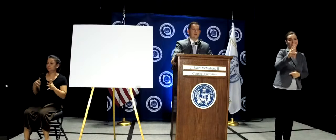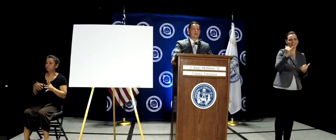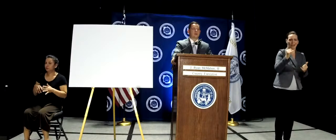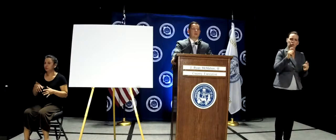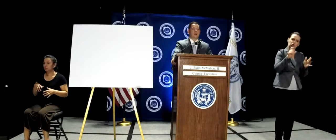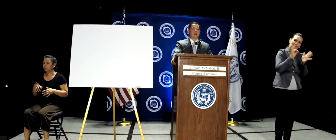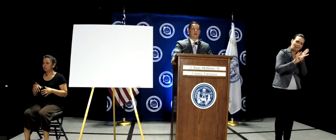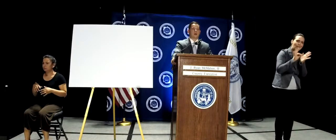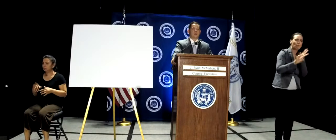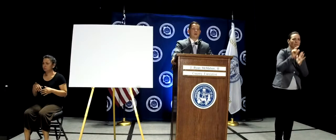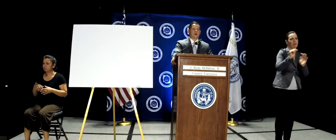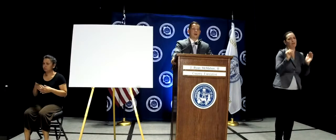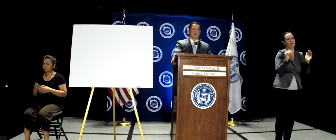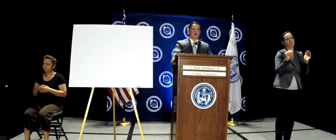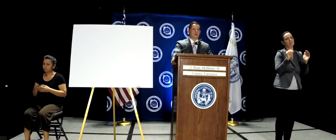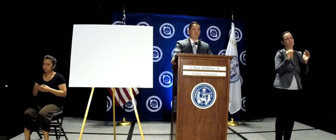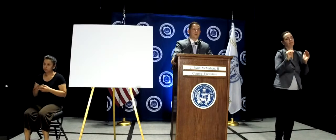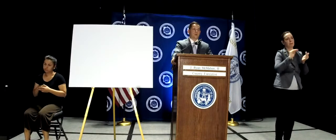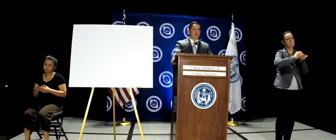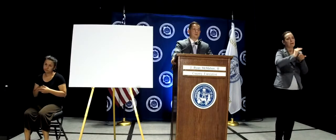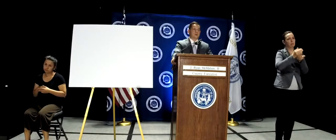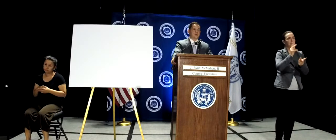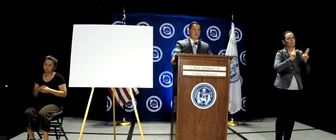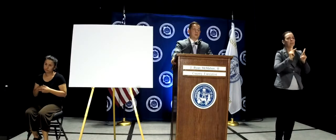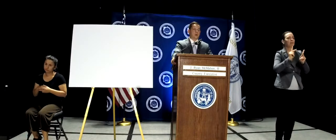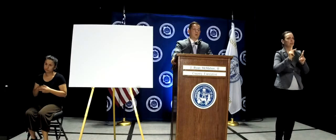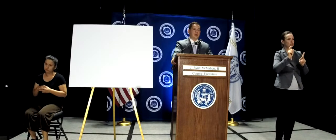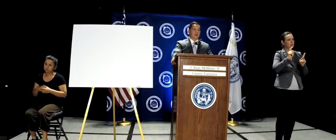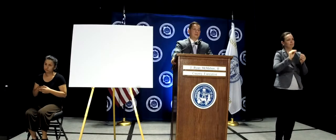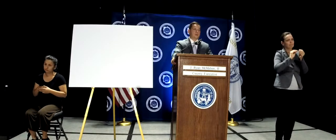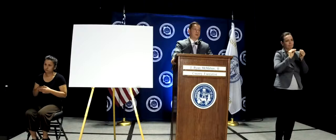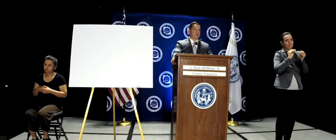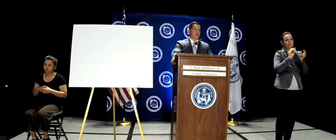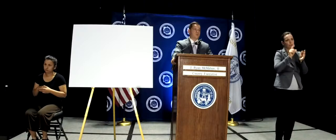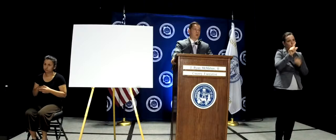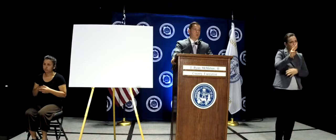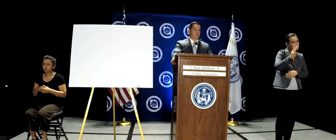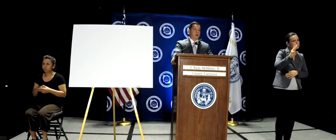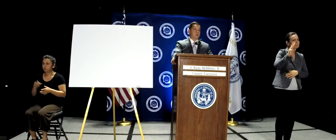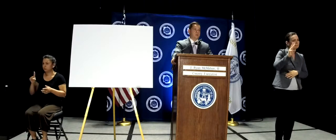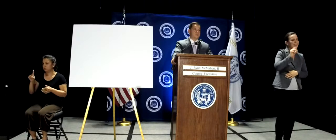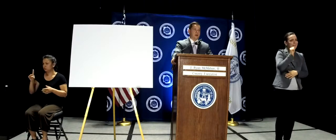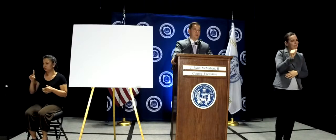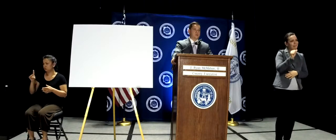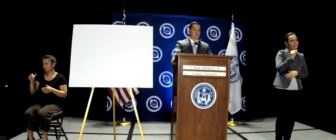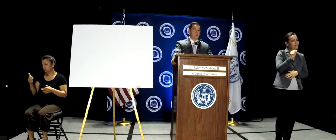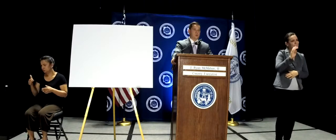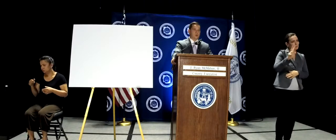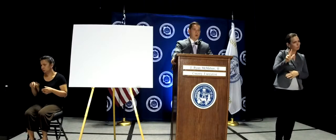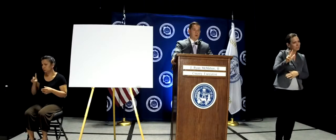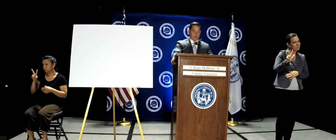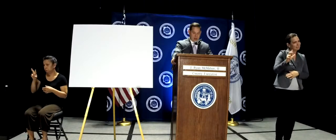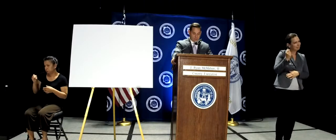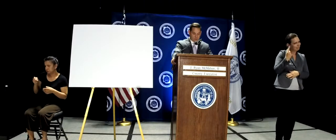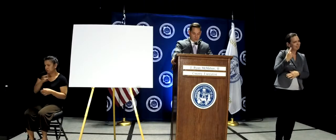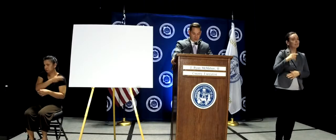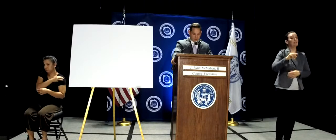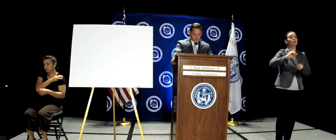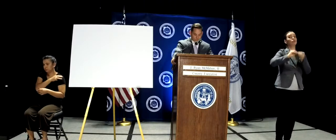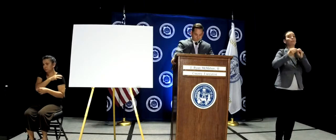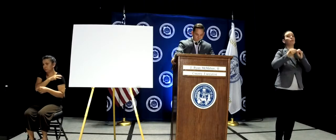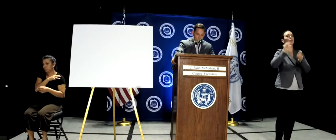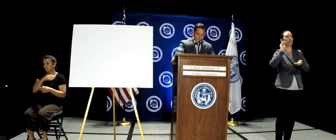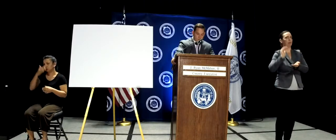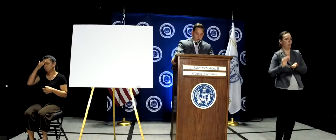that need care. Again, that number is on the lower end of where we've been with this virus, so we're happy with